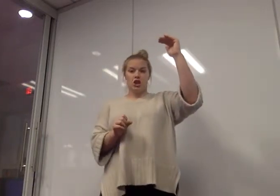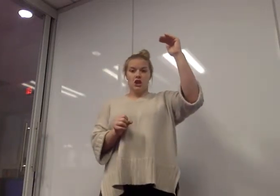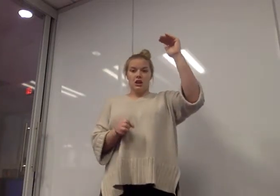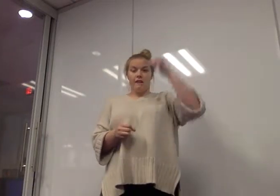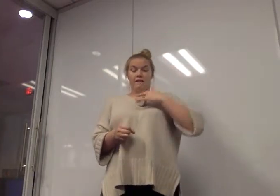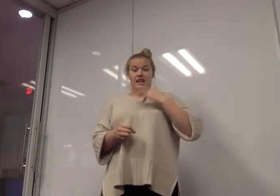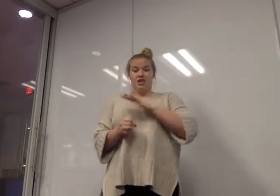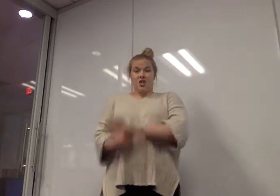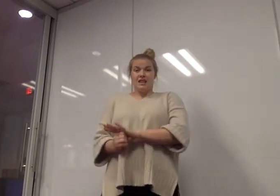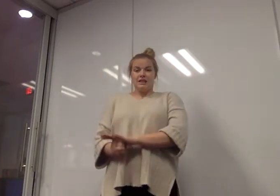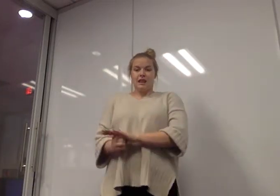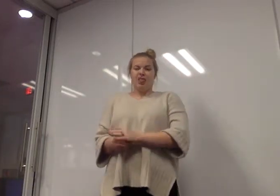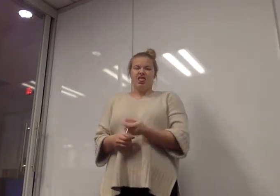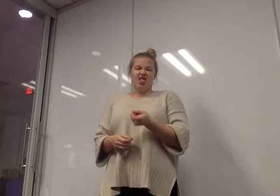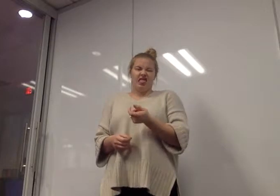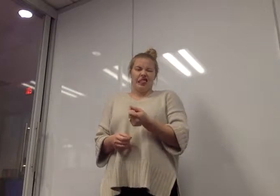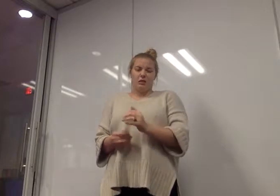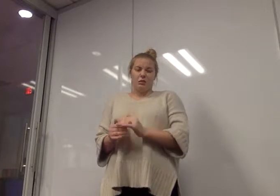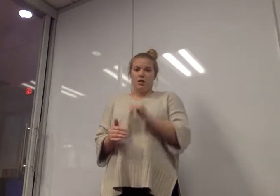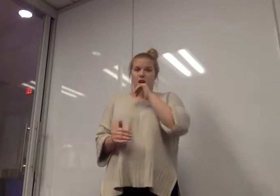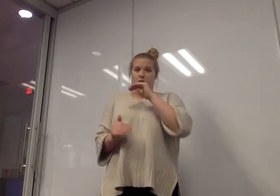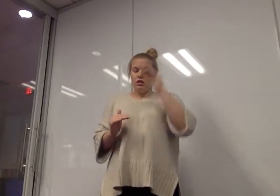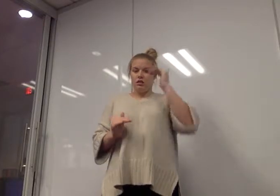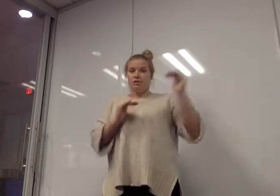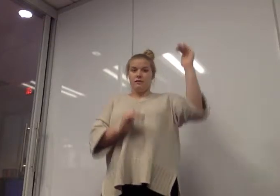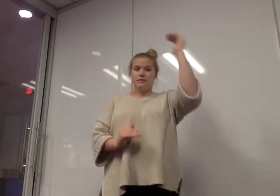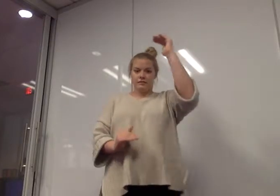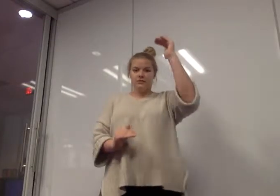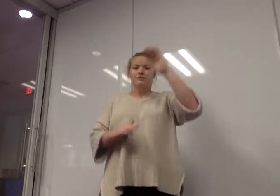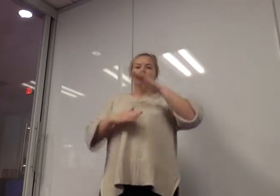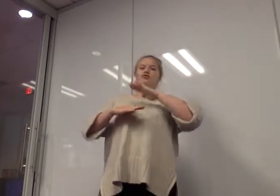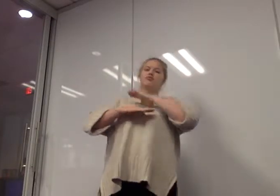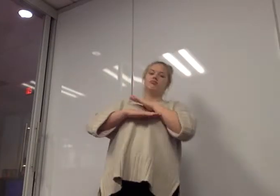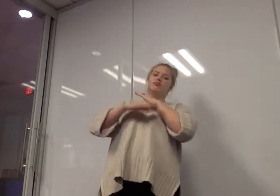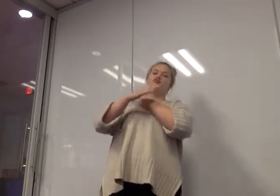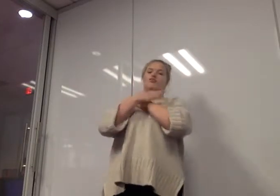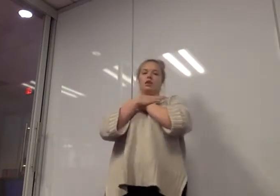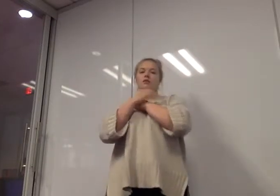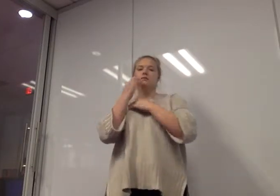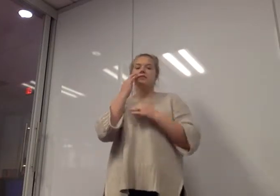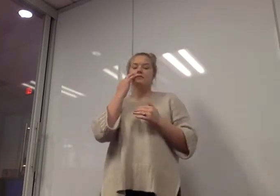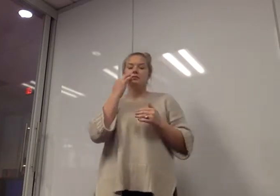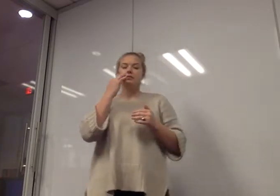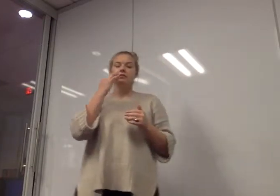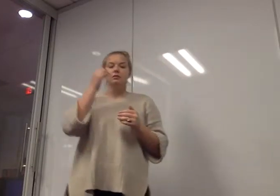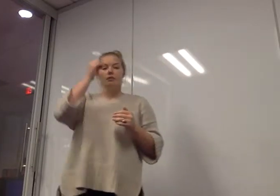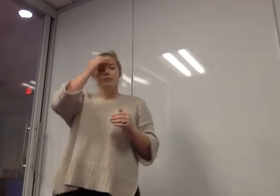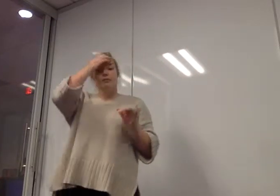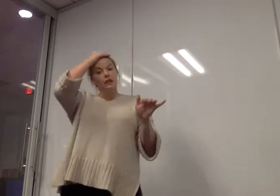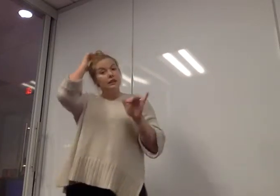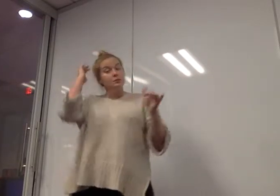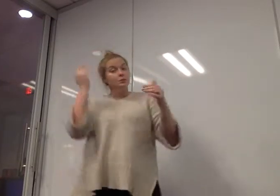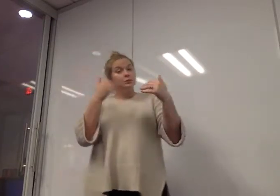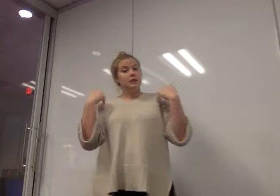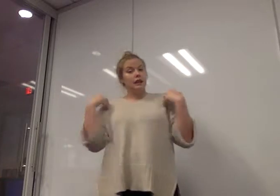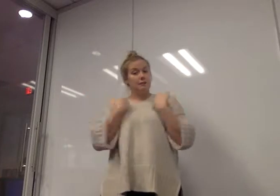dominant, but not very stress reactive, the person who's laid back. So we know that in